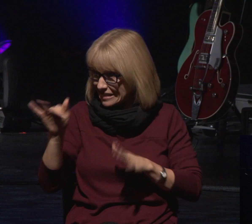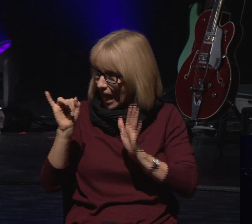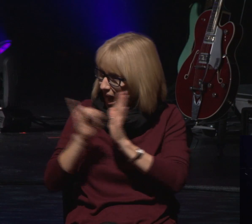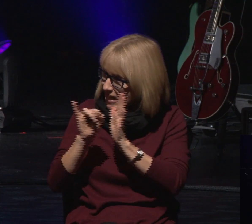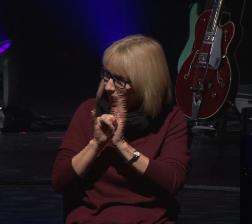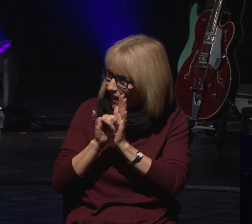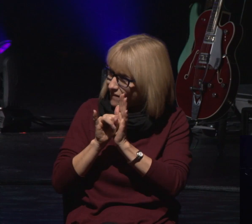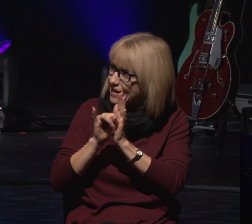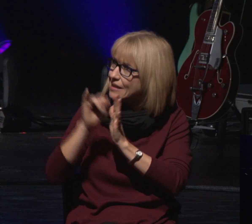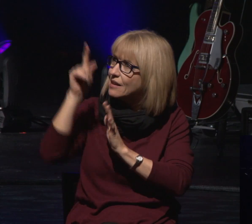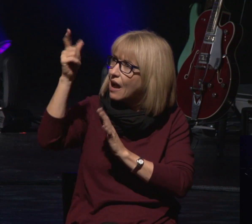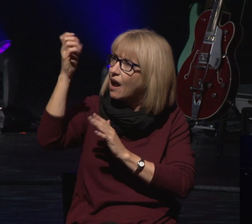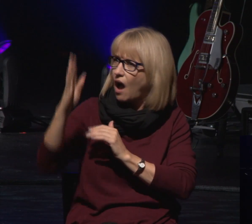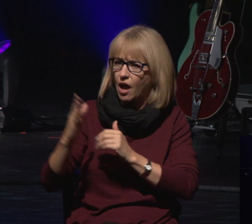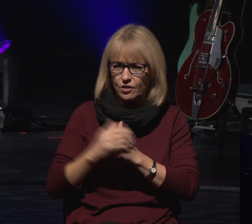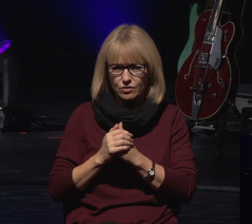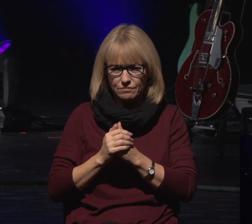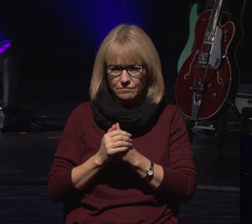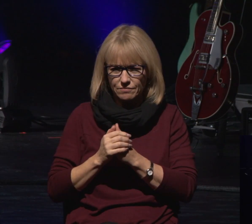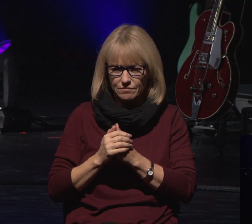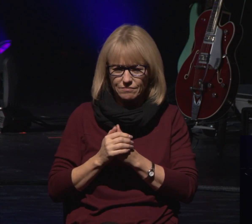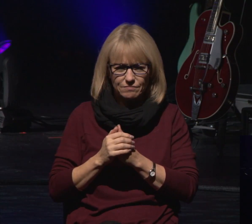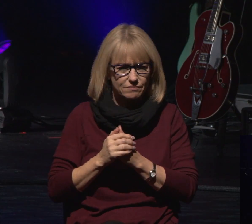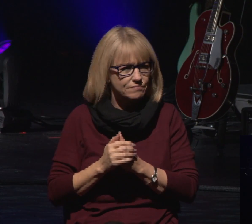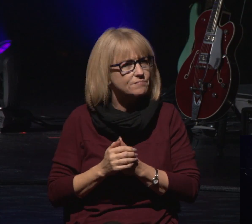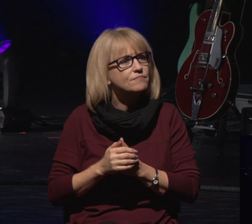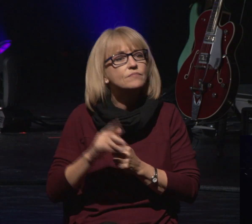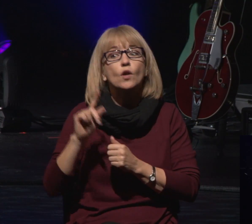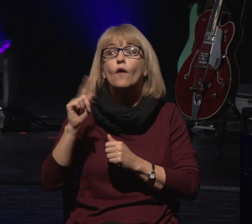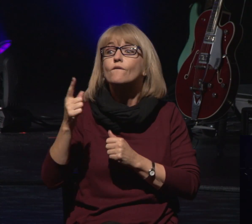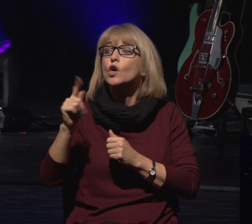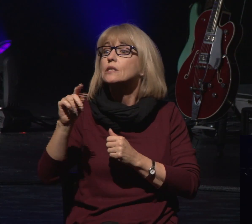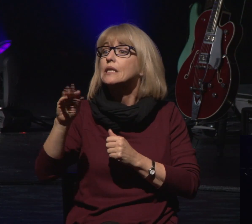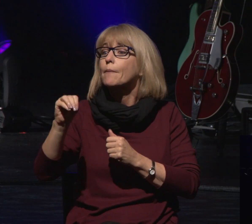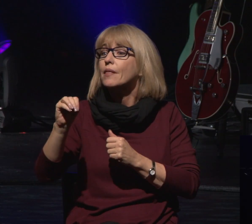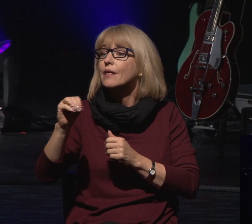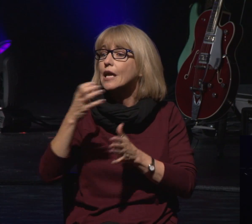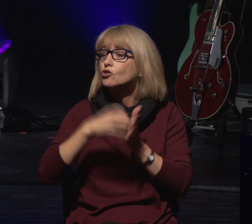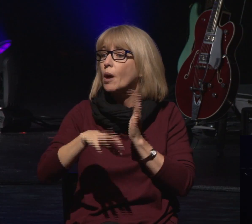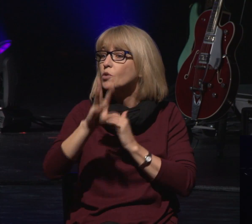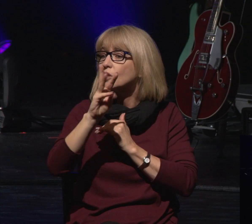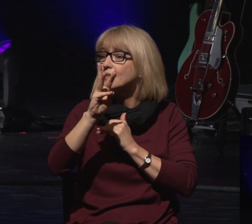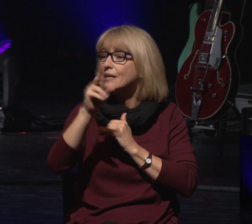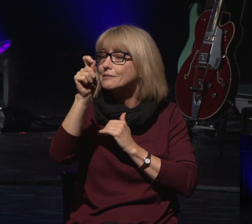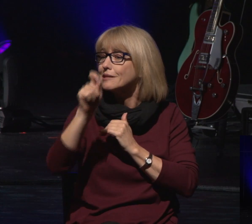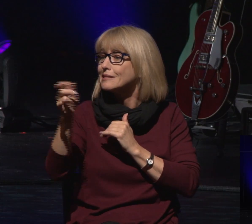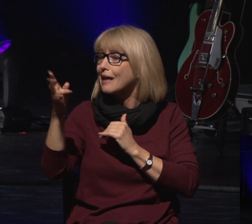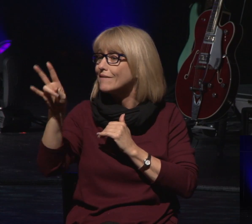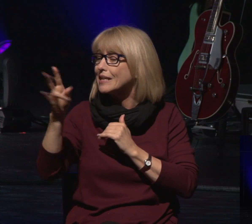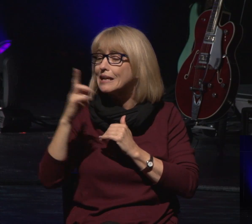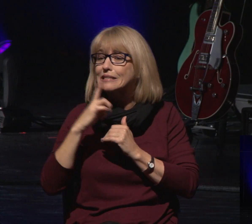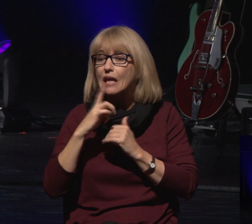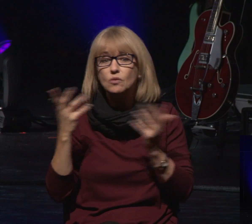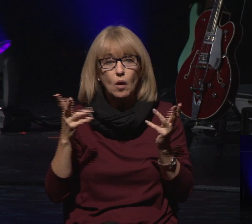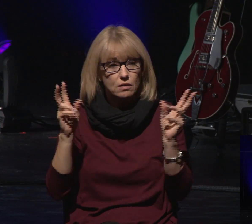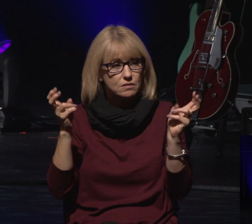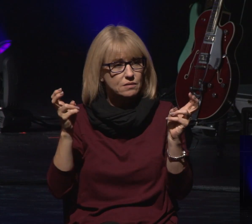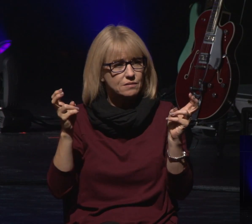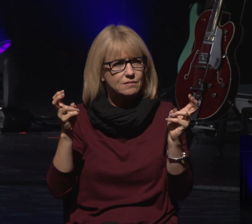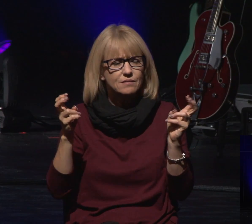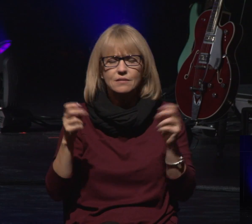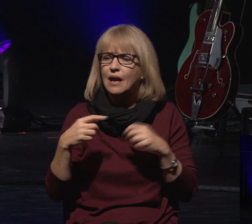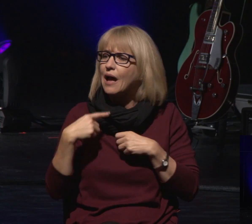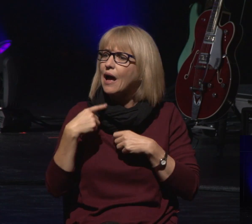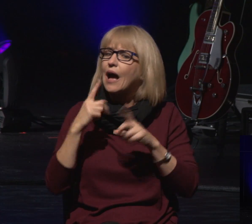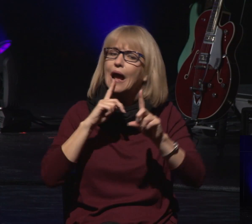God where it should be. 1 Timothy chapter 6, verse 17 is a verse that just says this. Command those